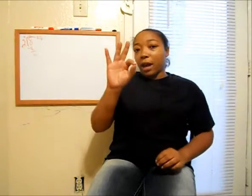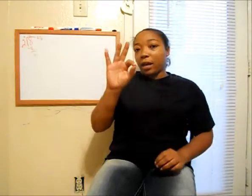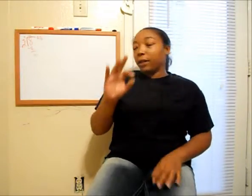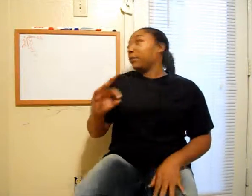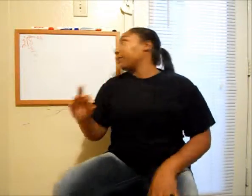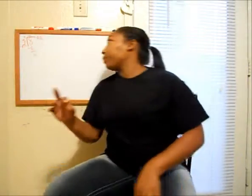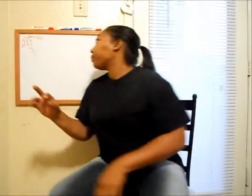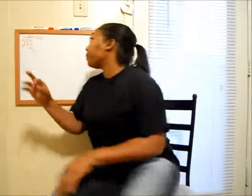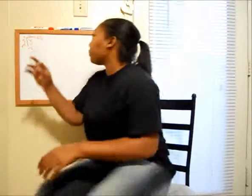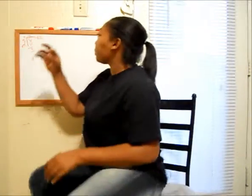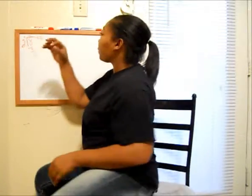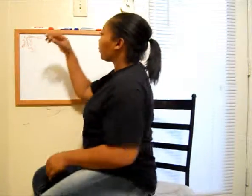9.